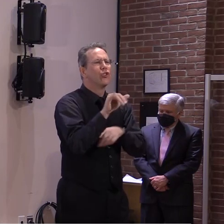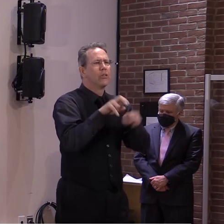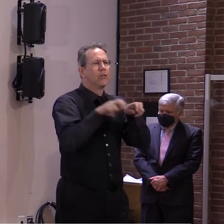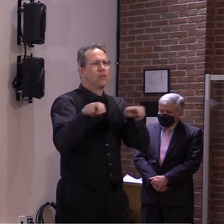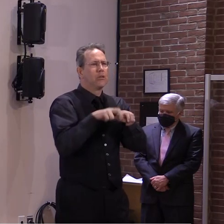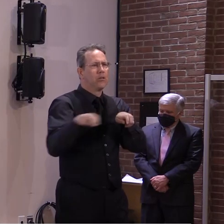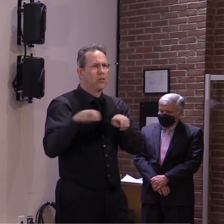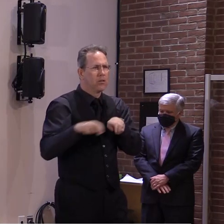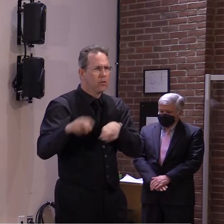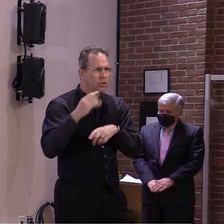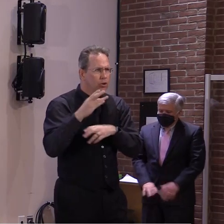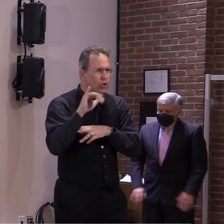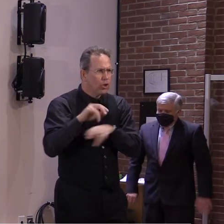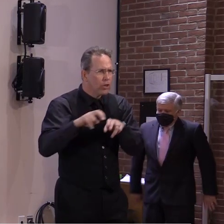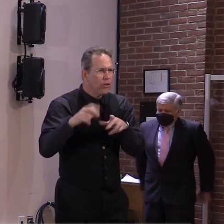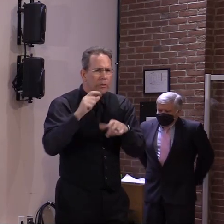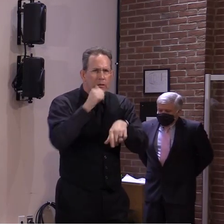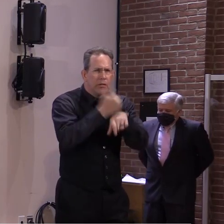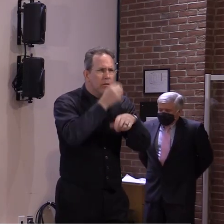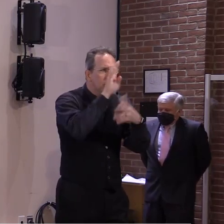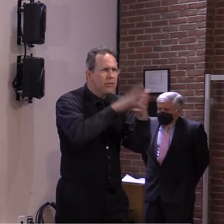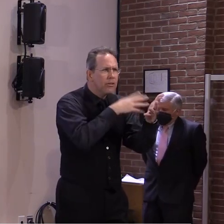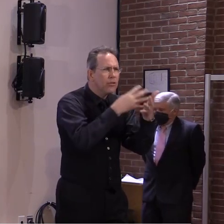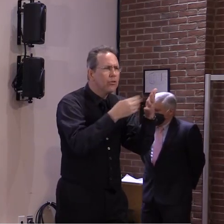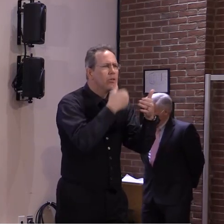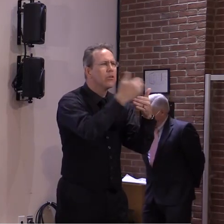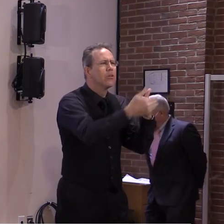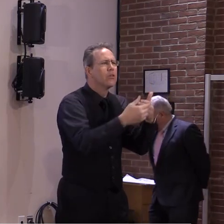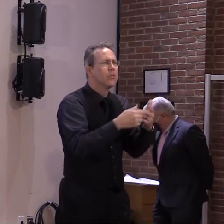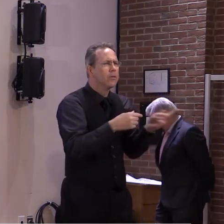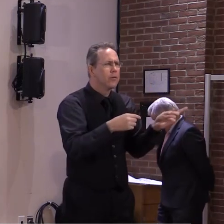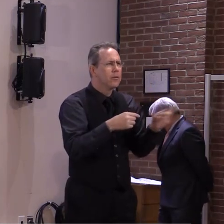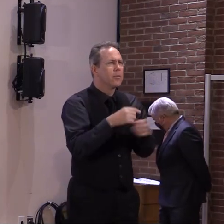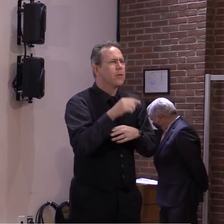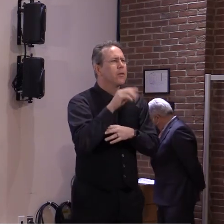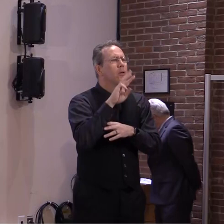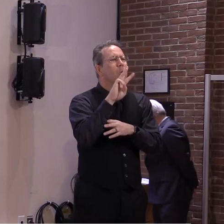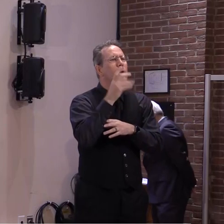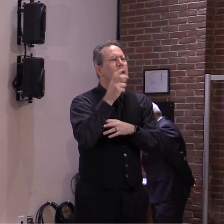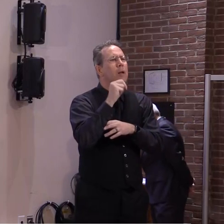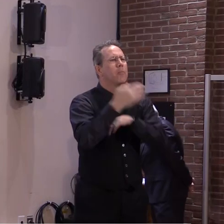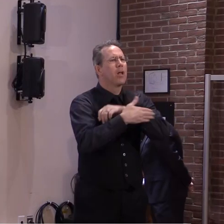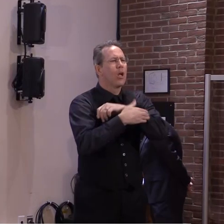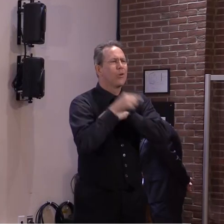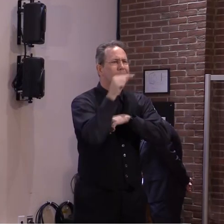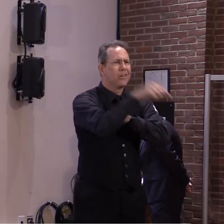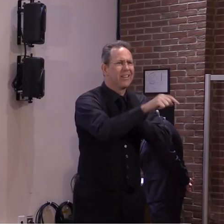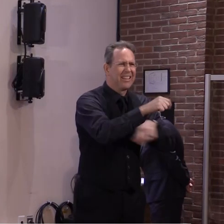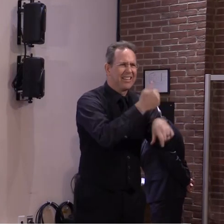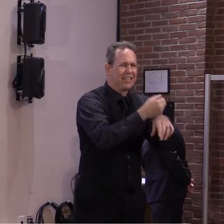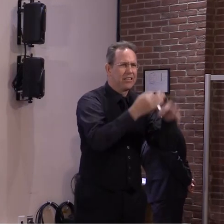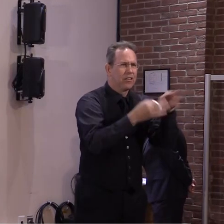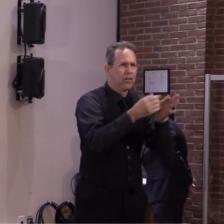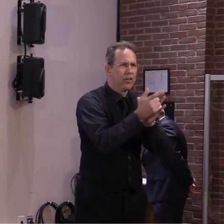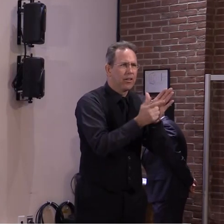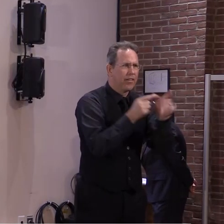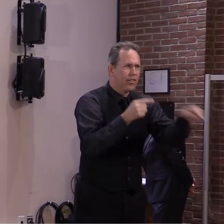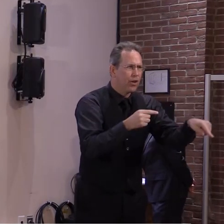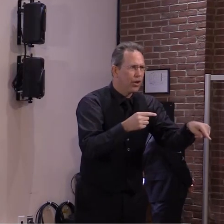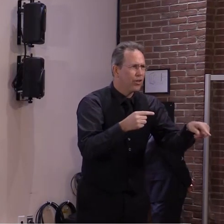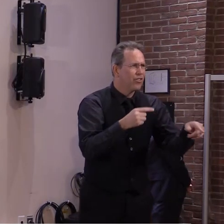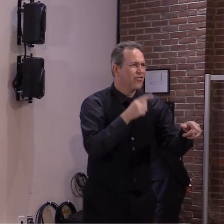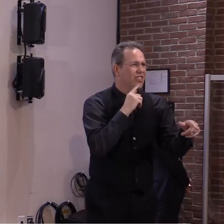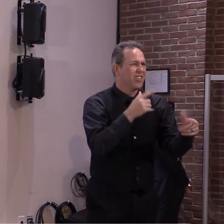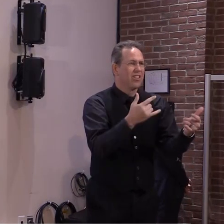trials scheduled, I believe, in Windham County last week, but those apparently all settled. So they have